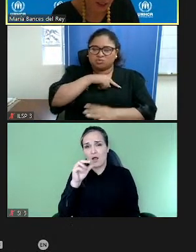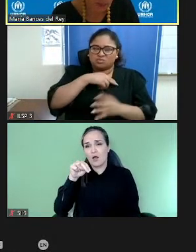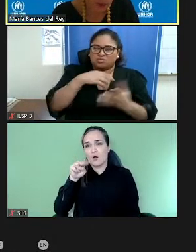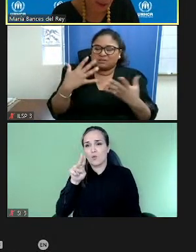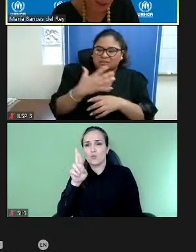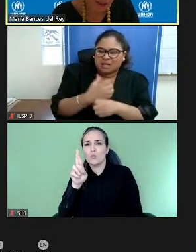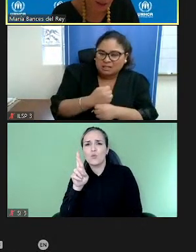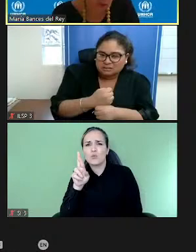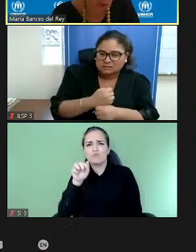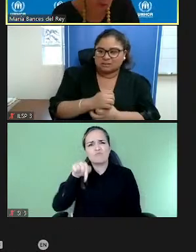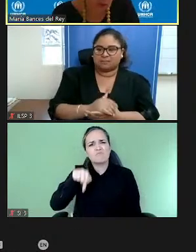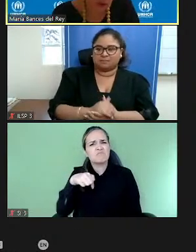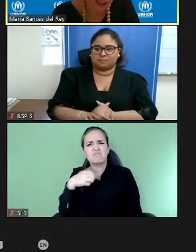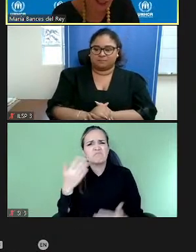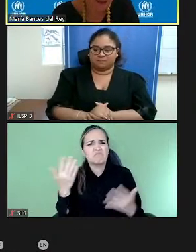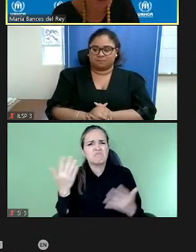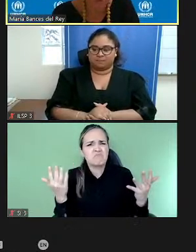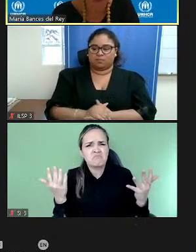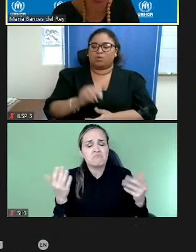is